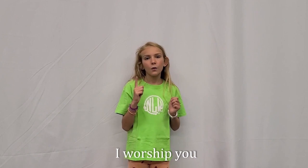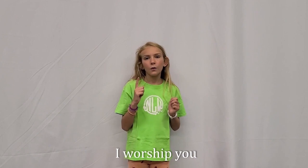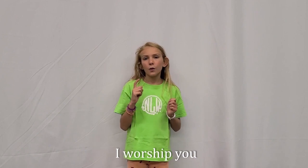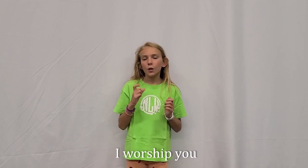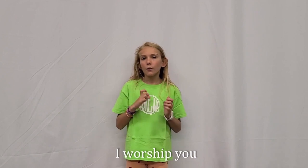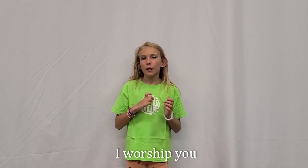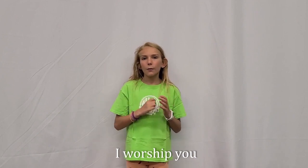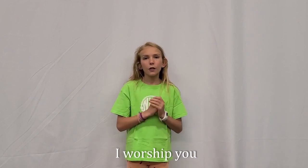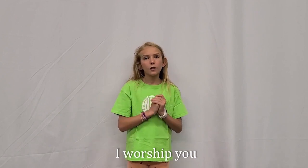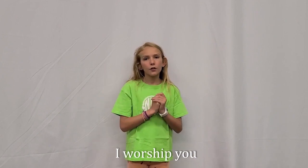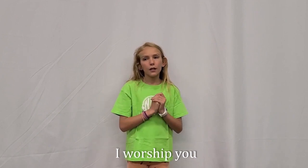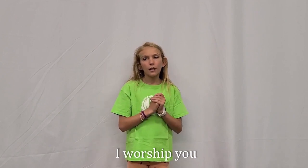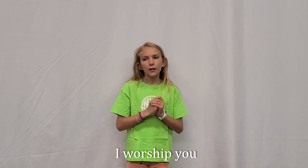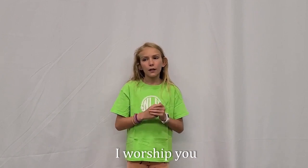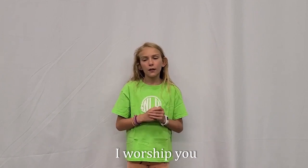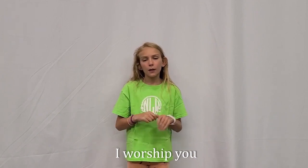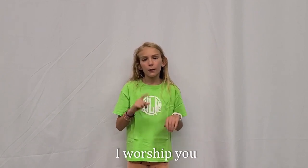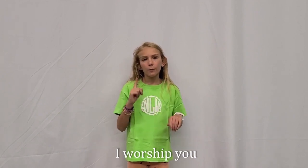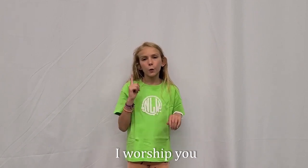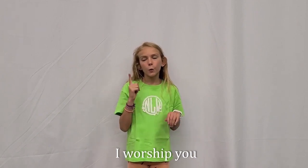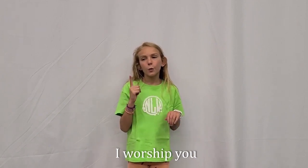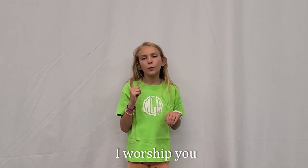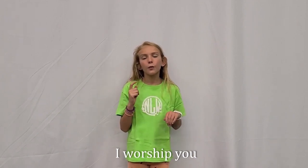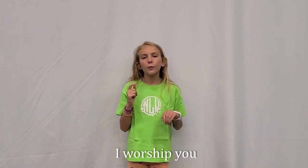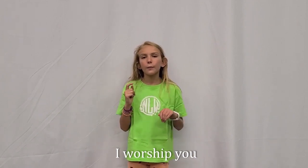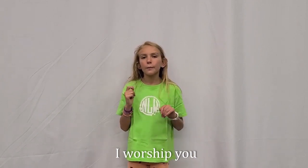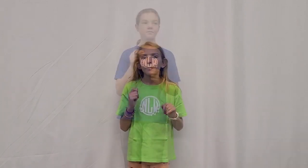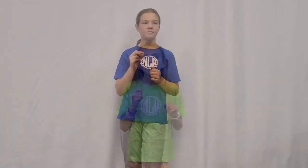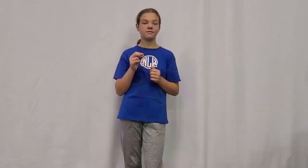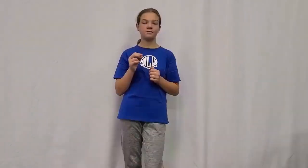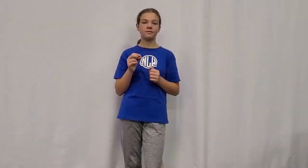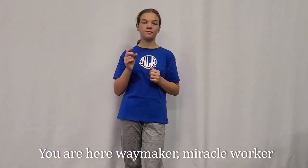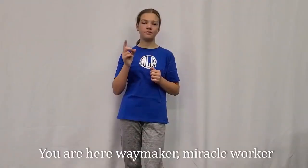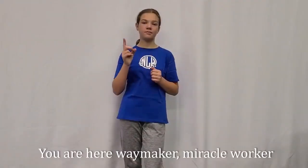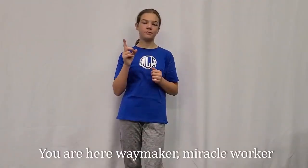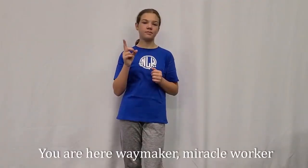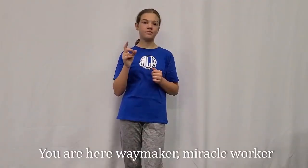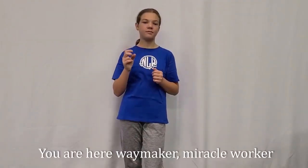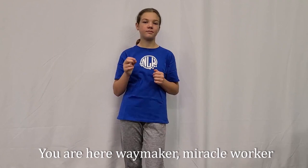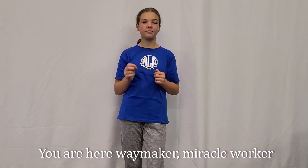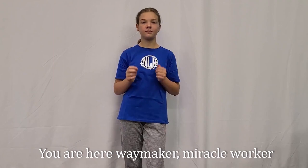You are